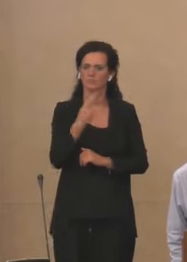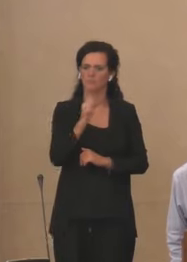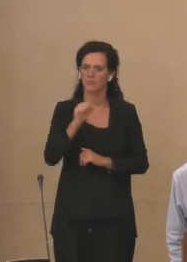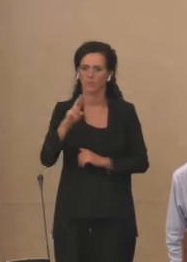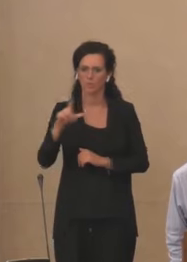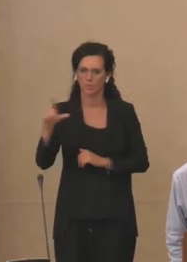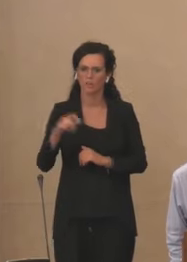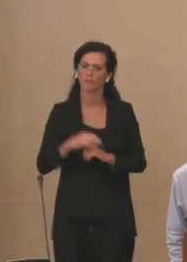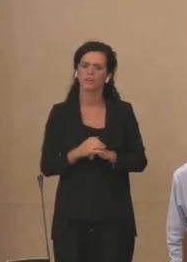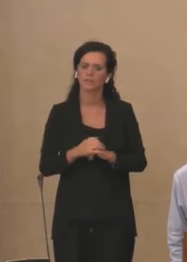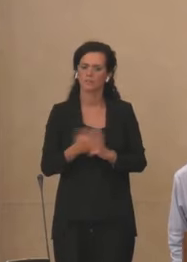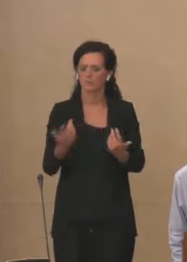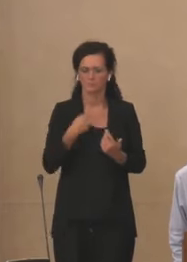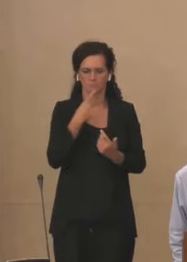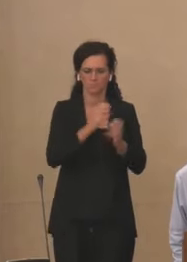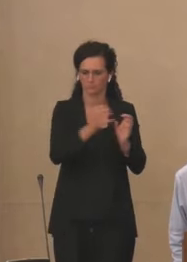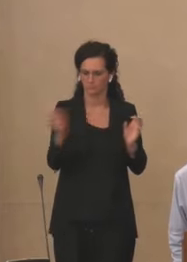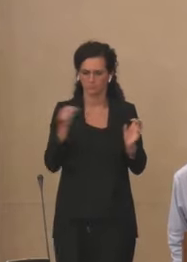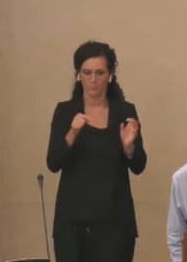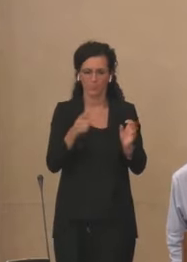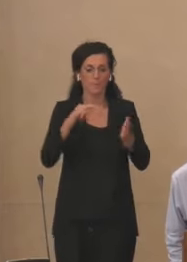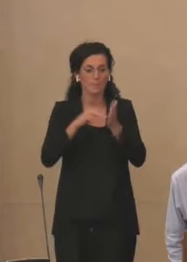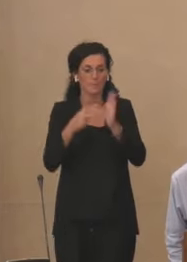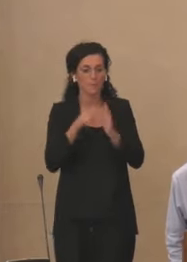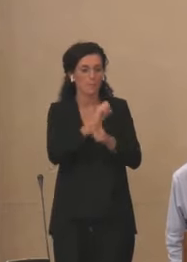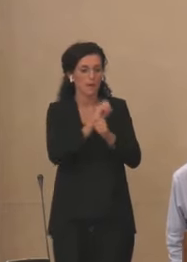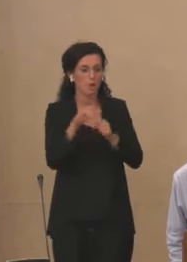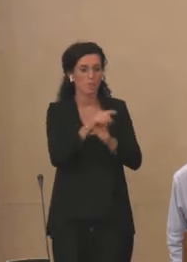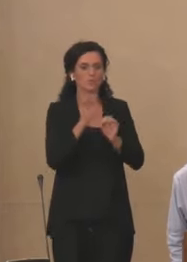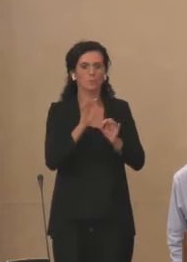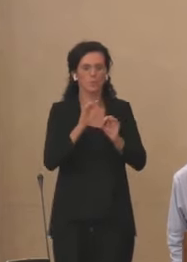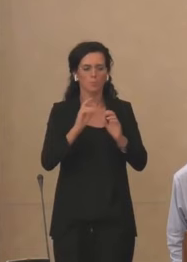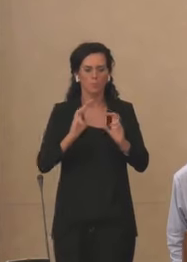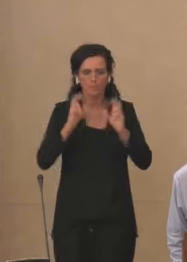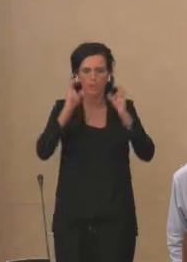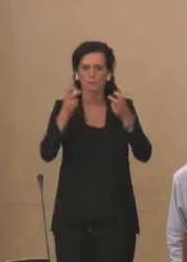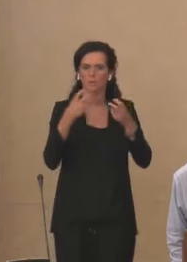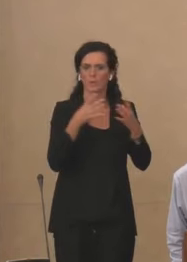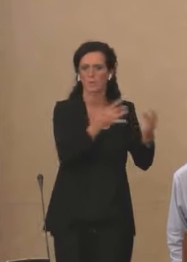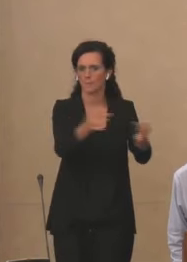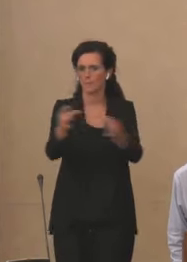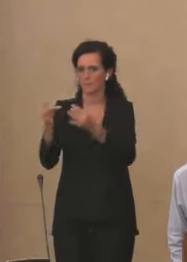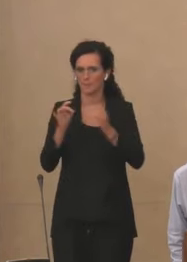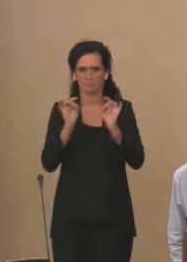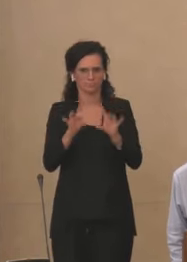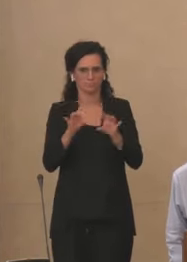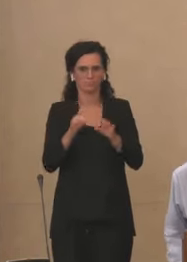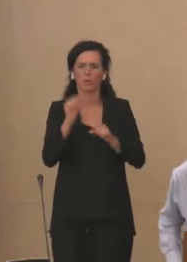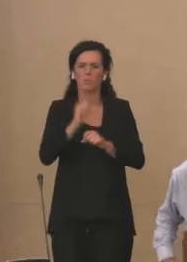effectively. The flu-like symptoms and the headache and the loss of taste and smell. If the patients are